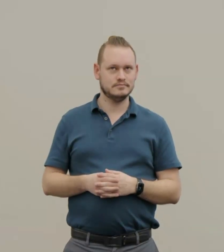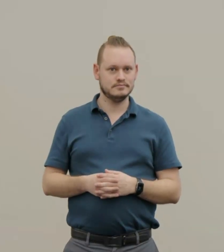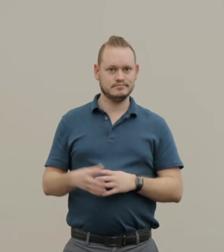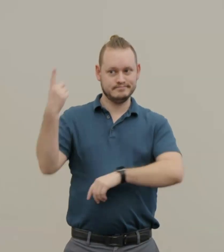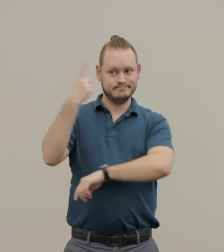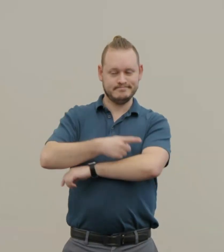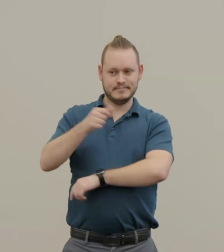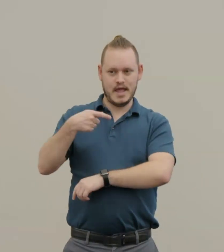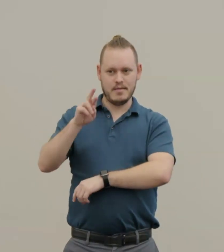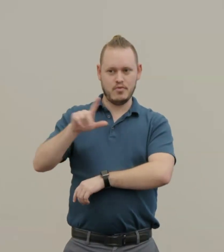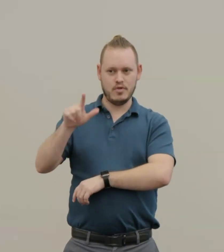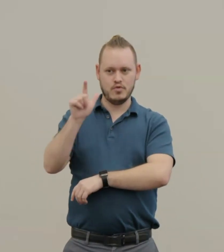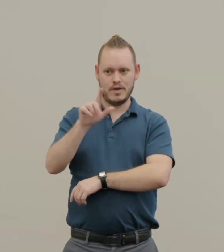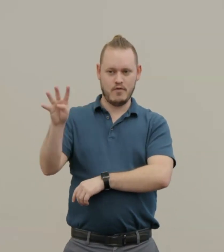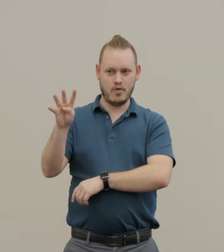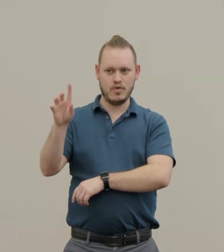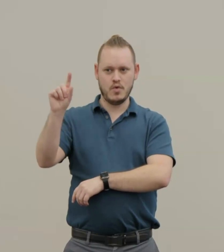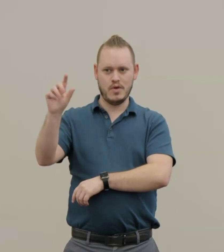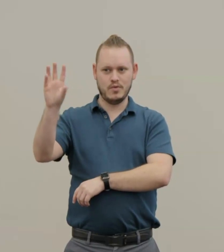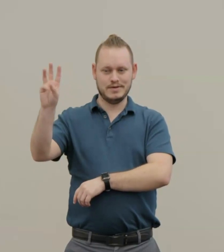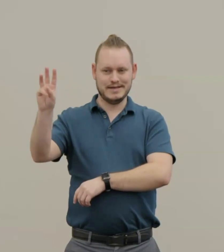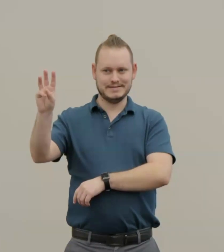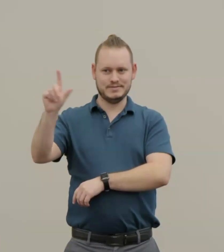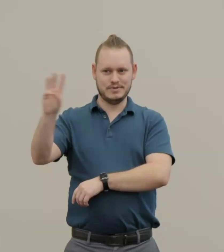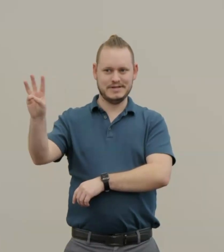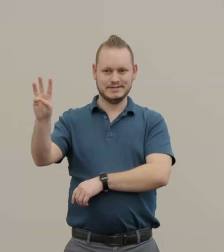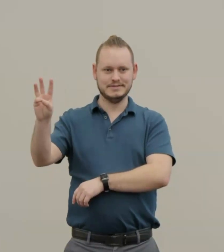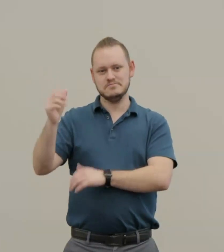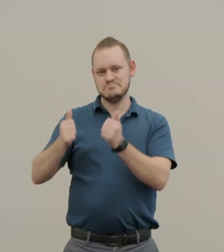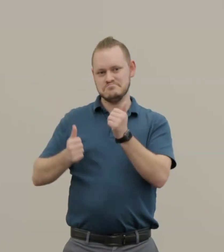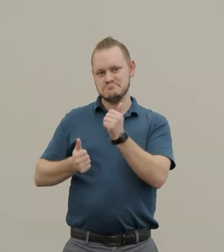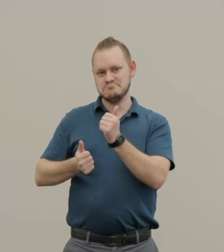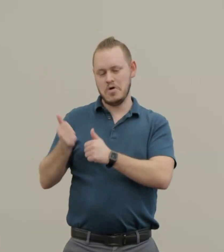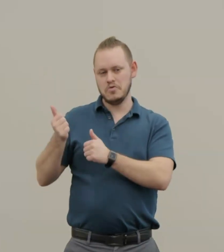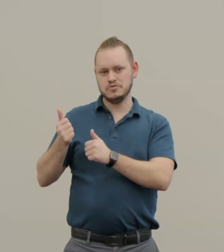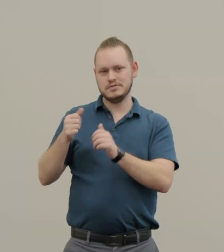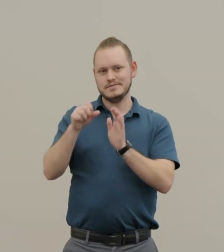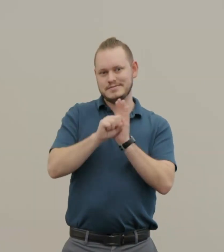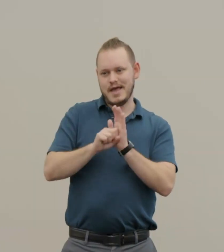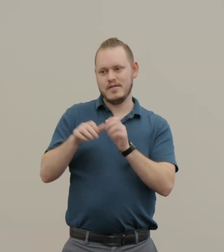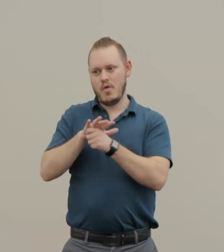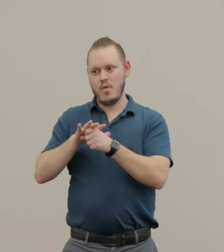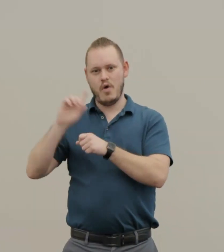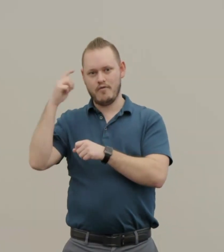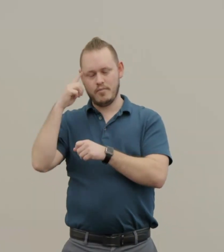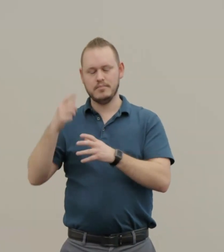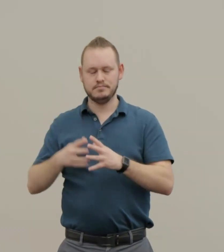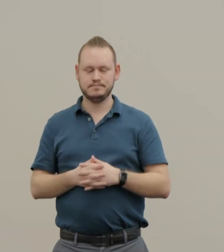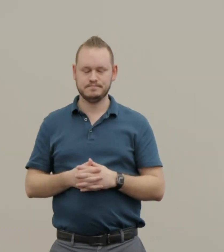April 24th, 2026. Yeah, okay, for most state and local governments and public